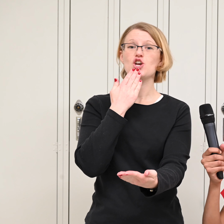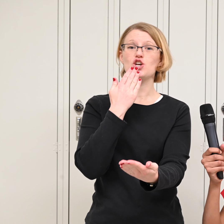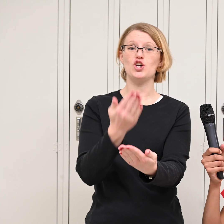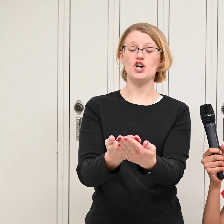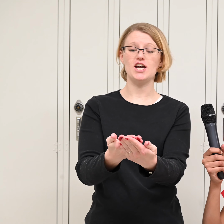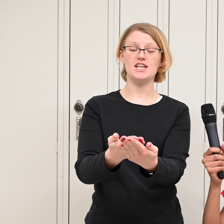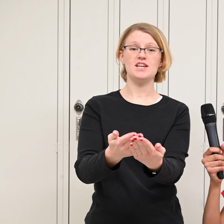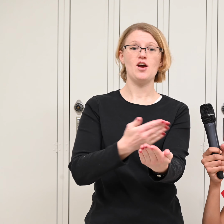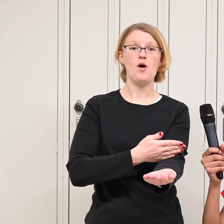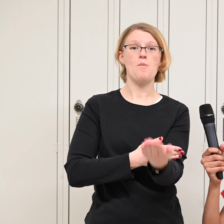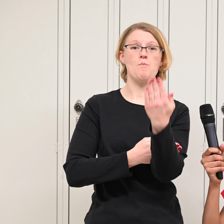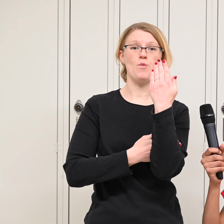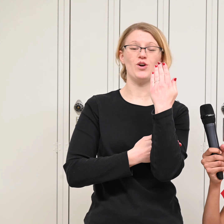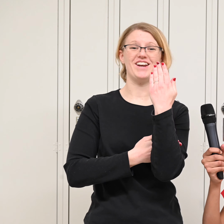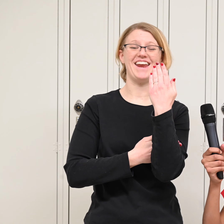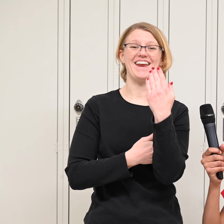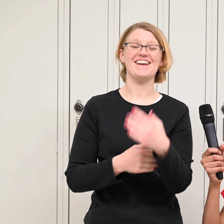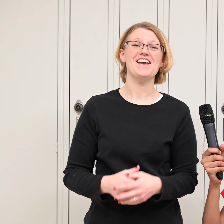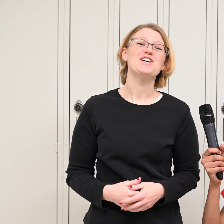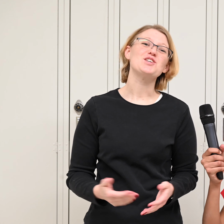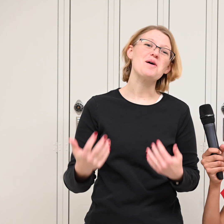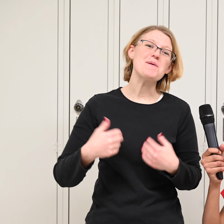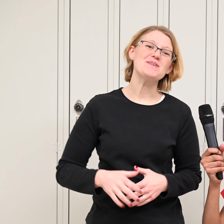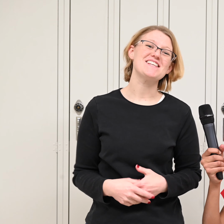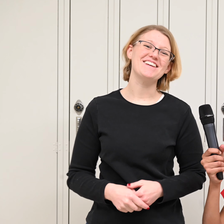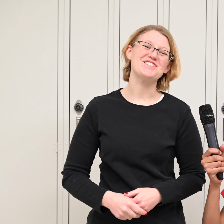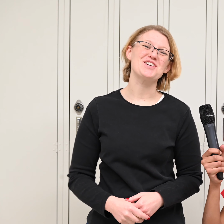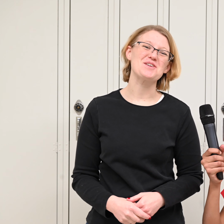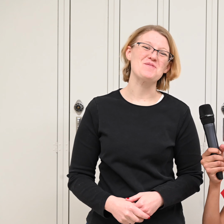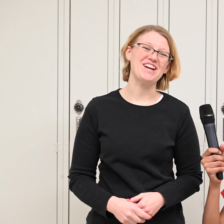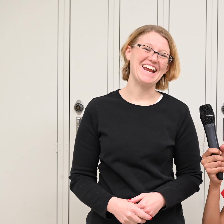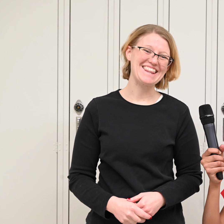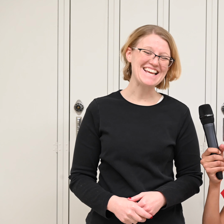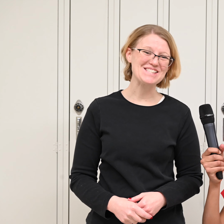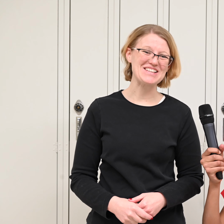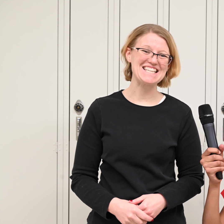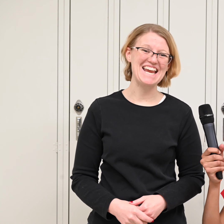Good morning. So come up and tell Israel good morning. Thanks, Mustang.